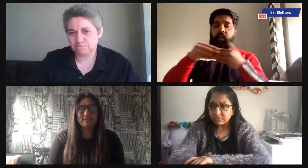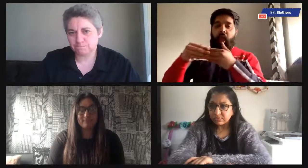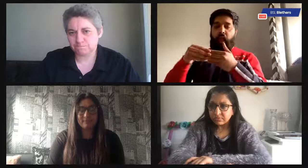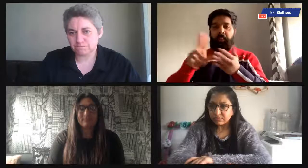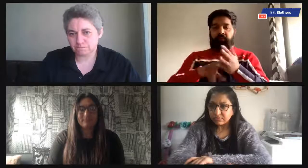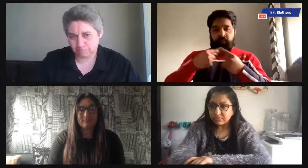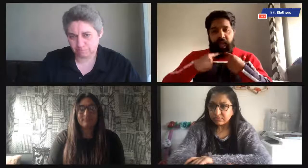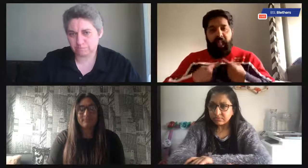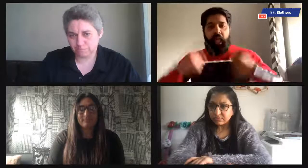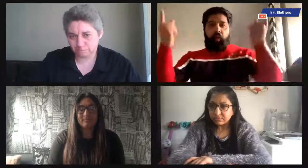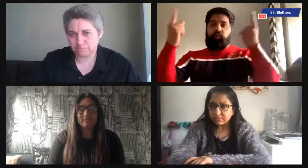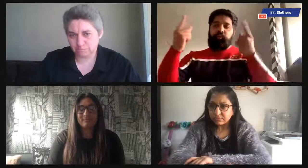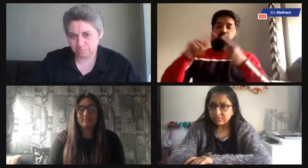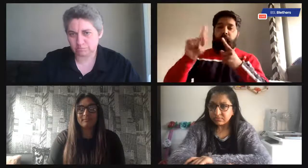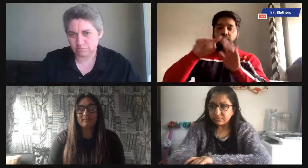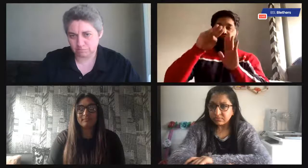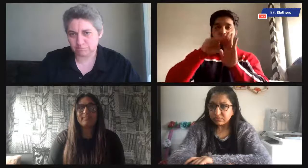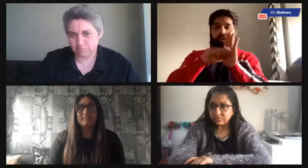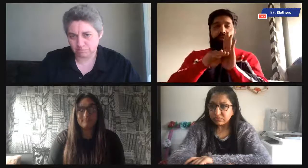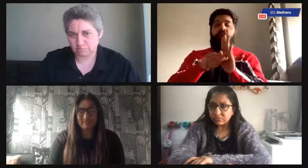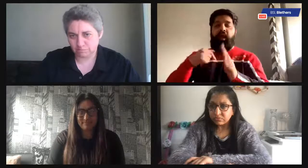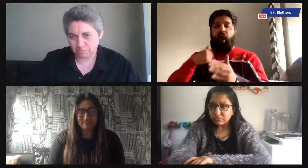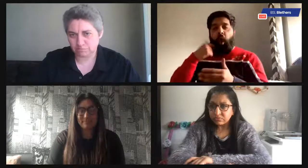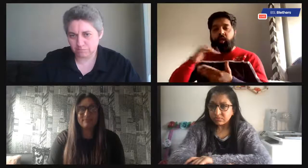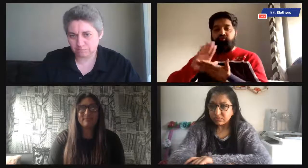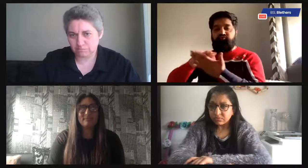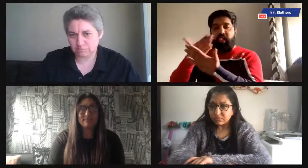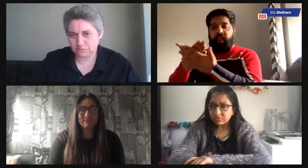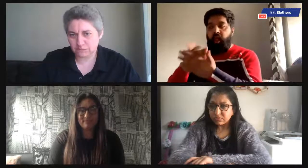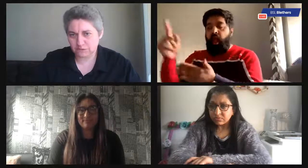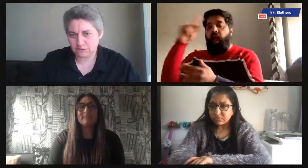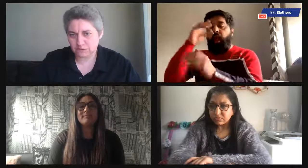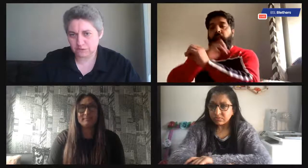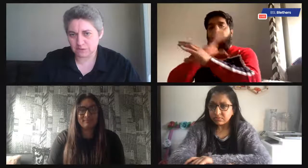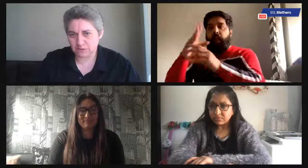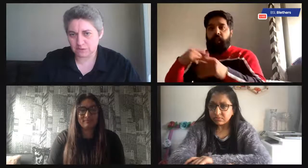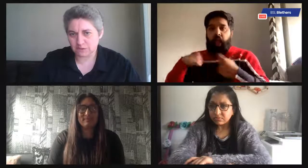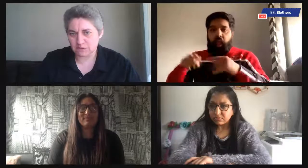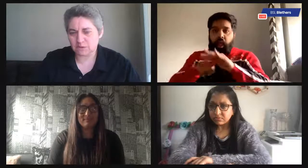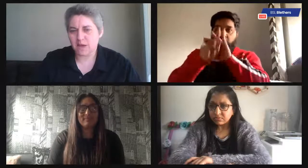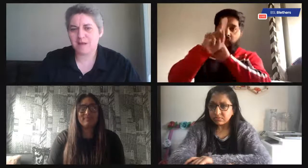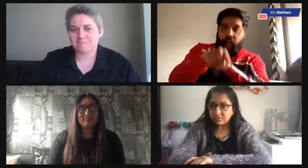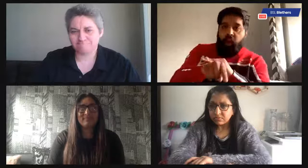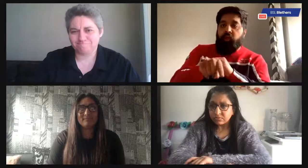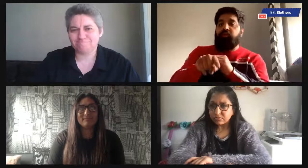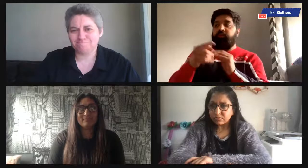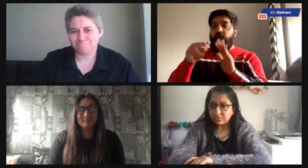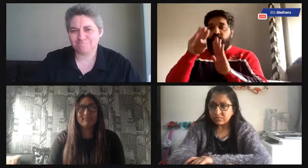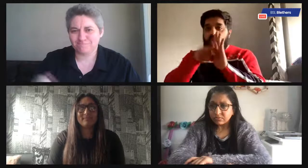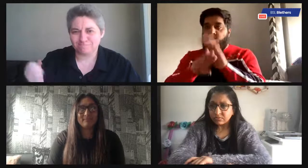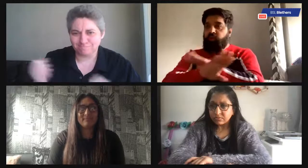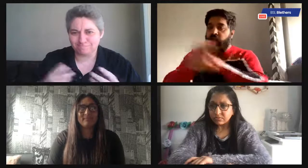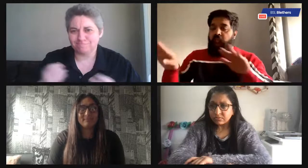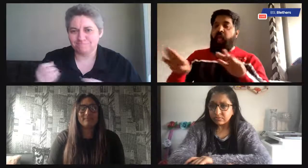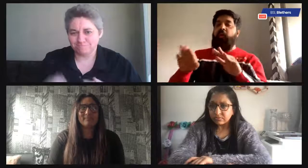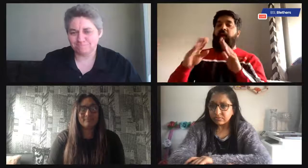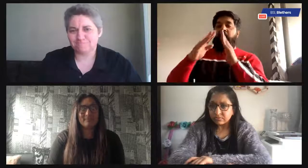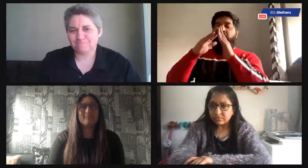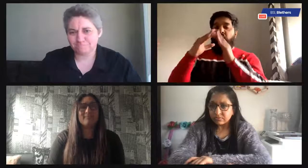country, we would actually make sure that they would get someone to translate and would